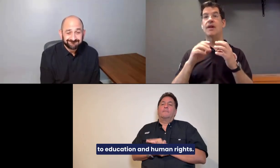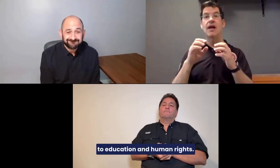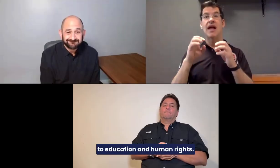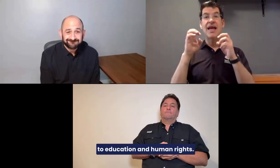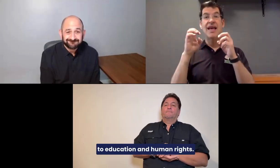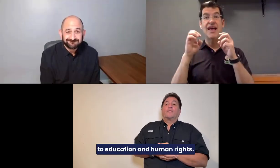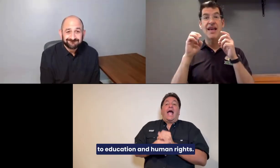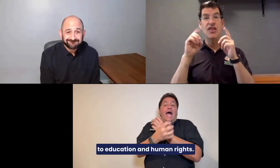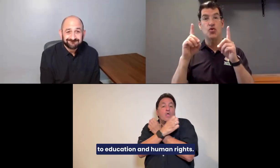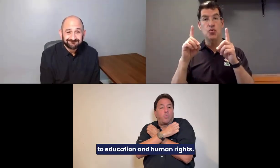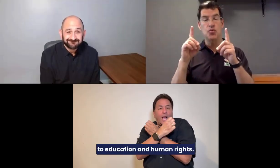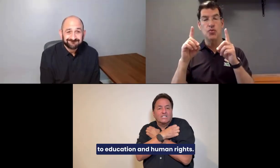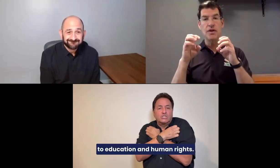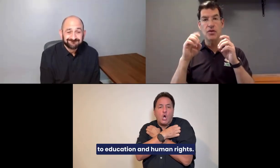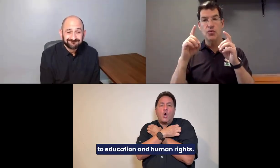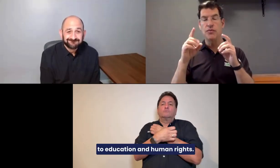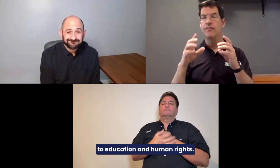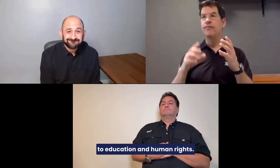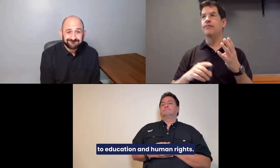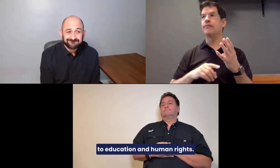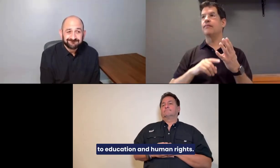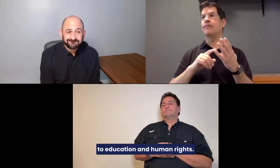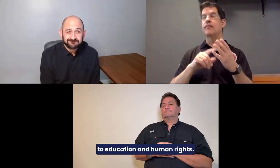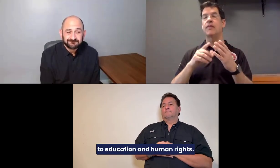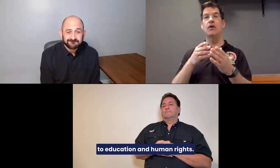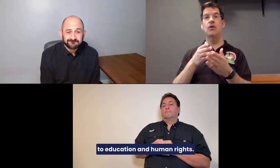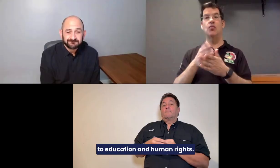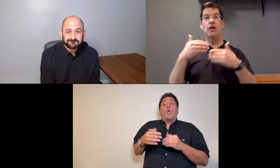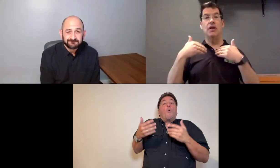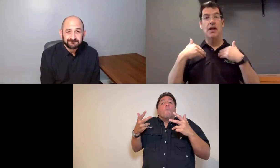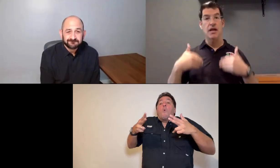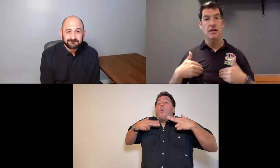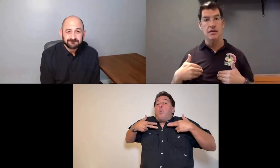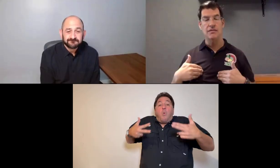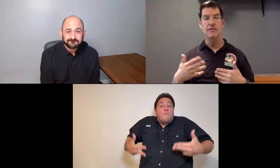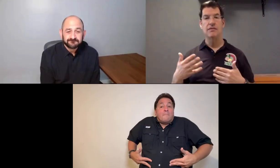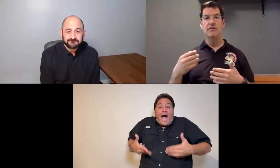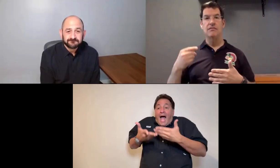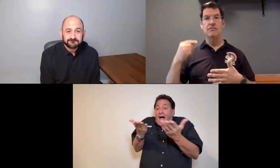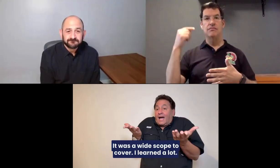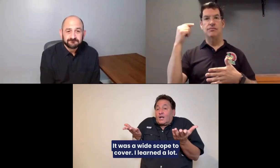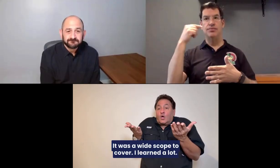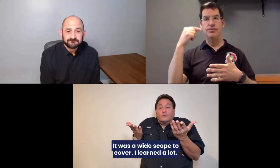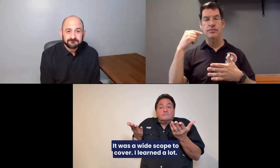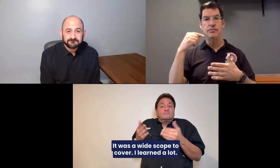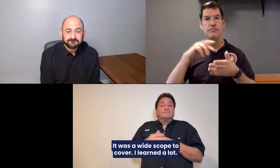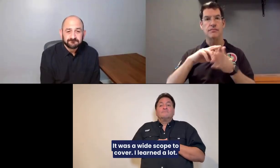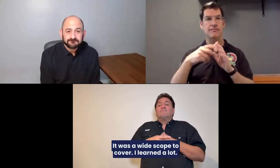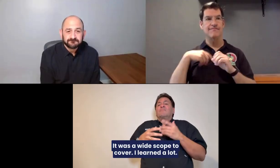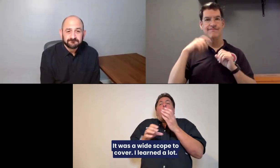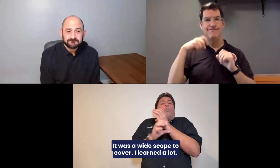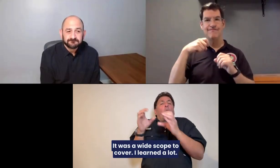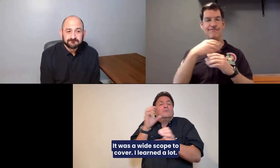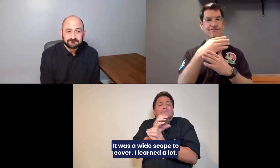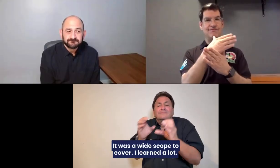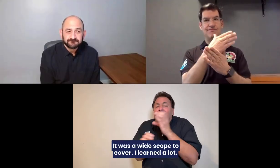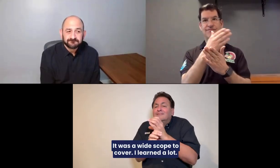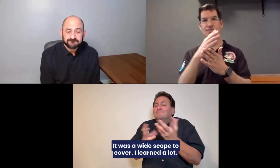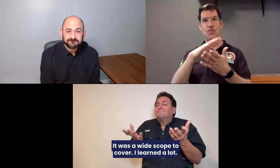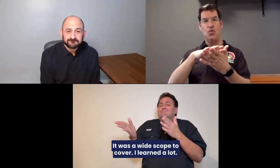access to education, and human rights. It was a wide scope to cover.